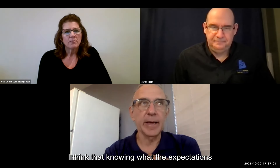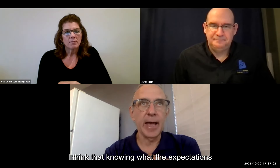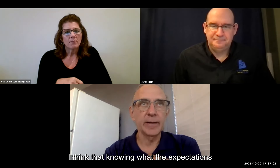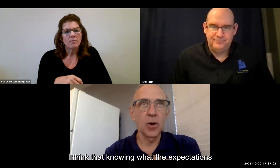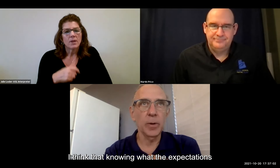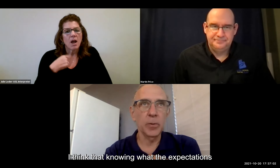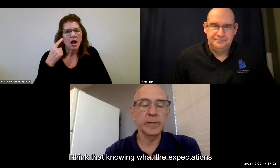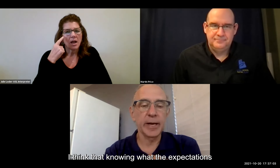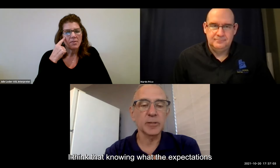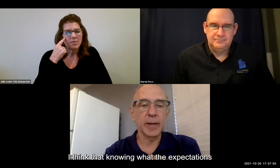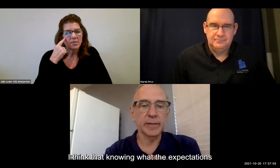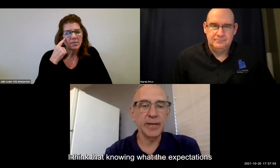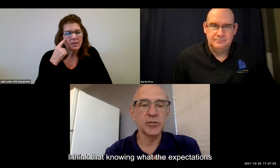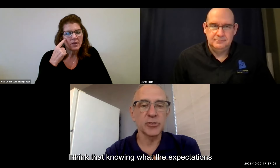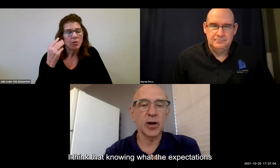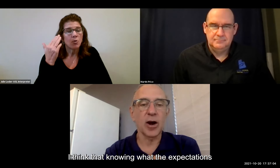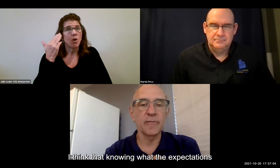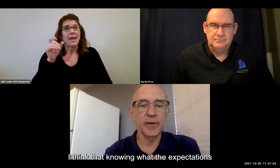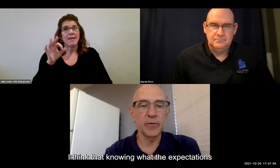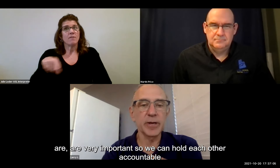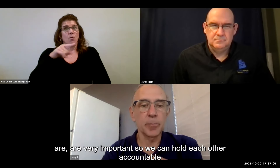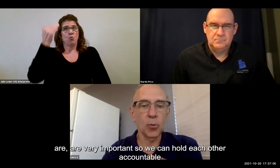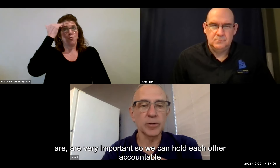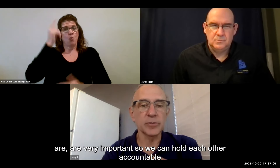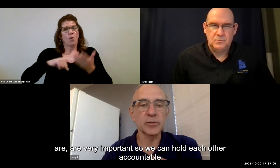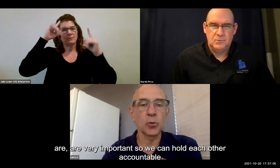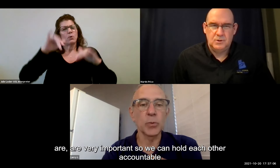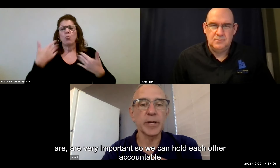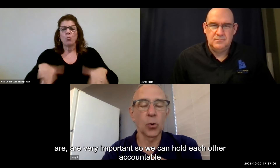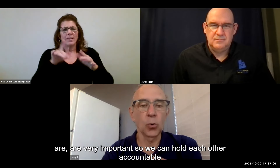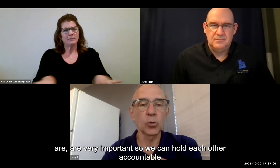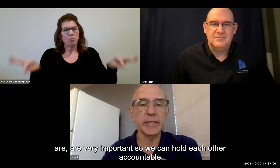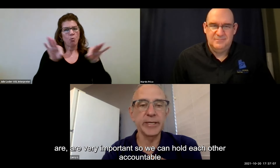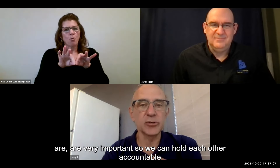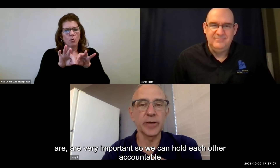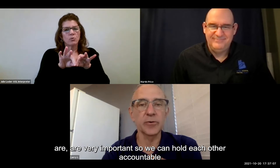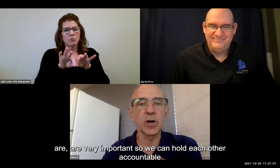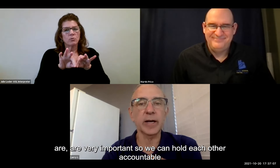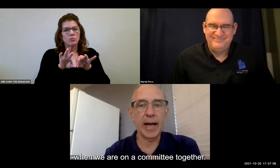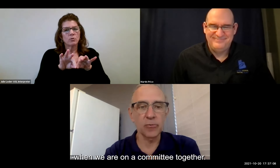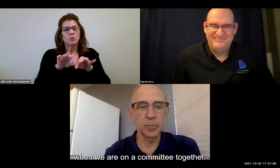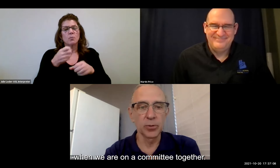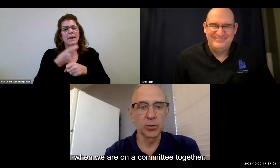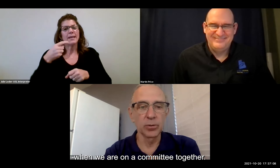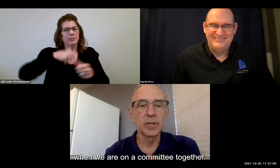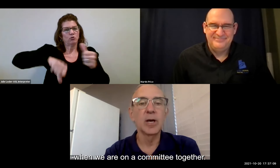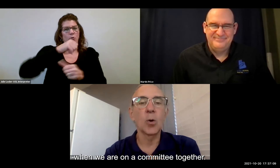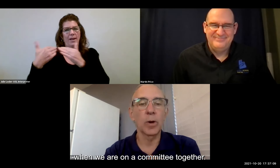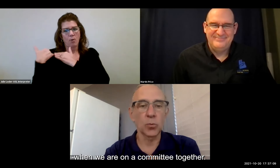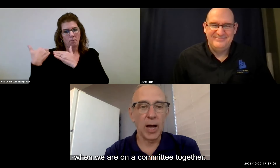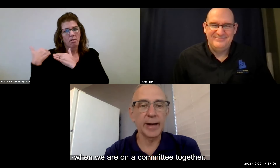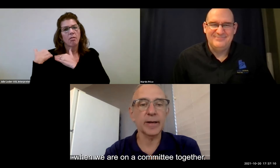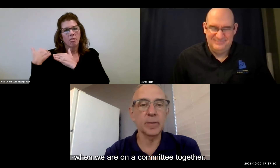And I think that knowing what the expectations are very important, so we can hold each other